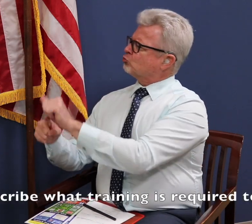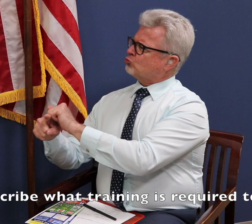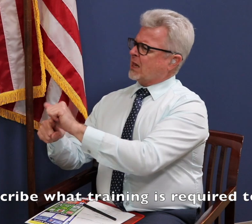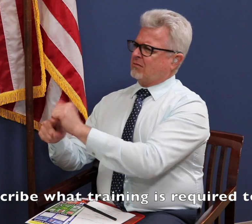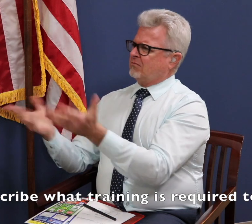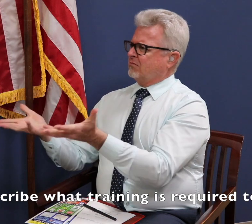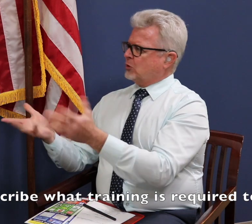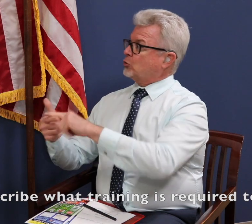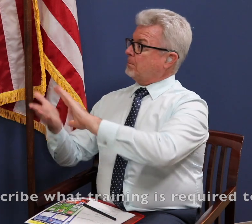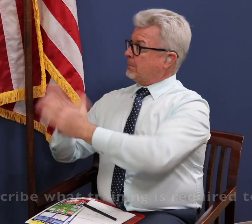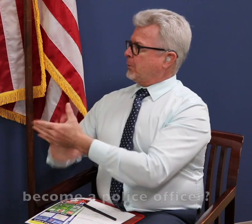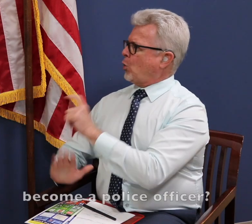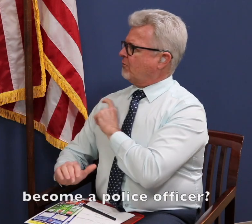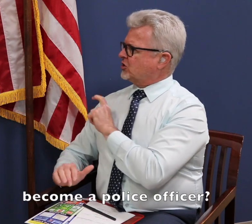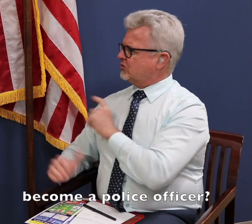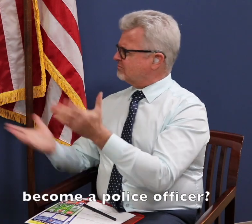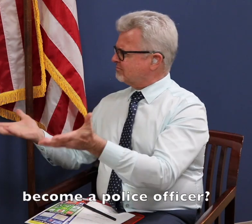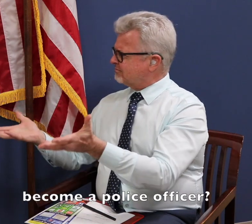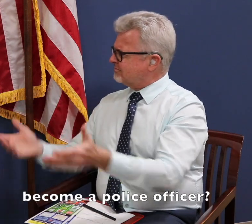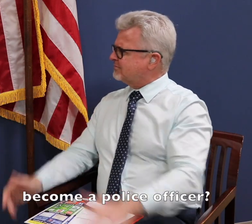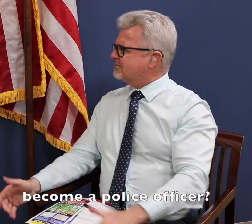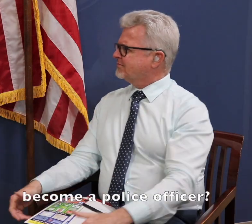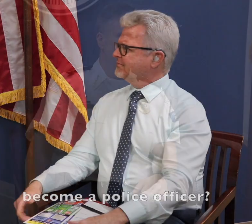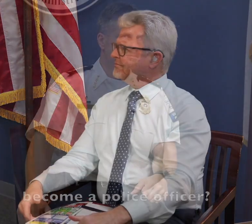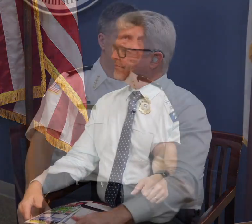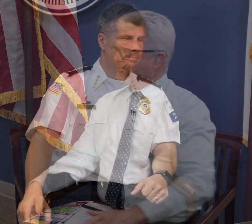training is required to become a police officer?